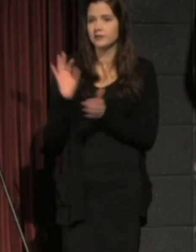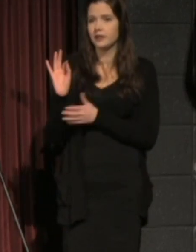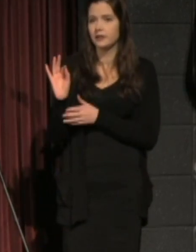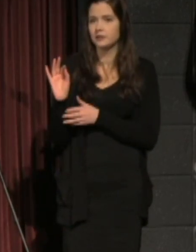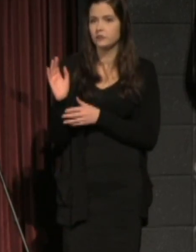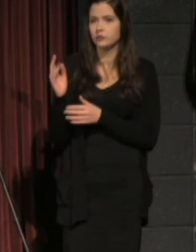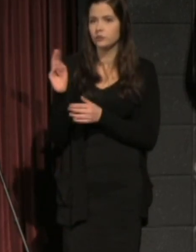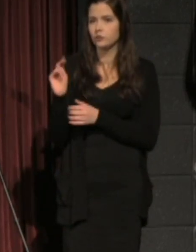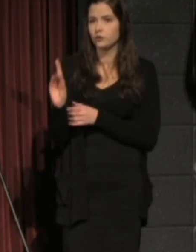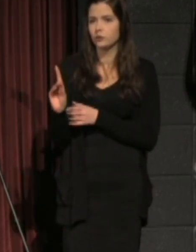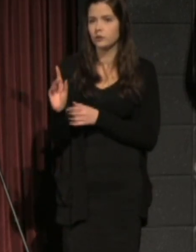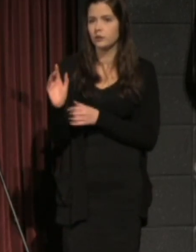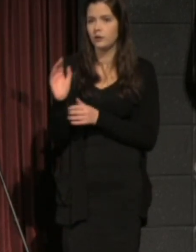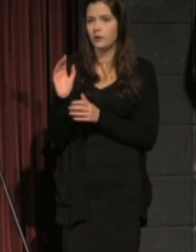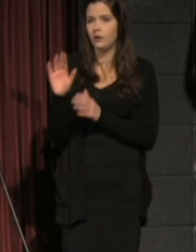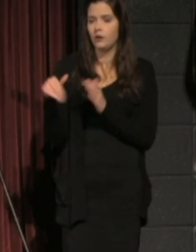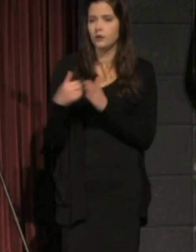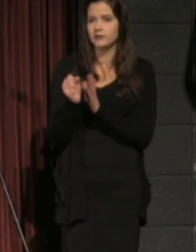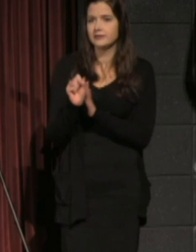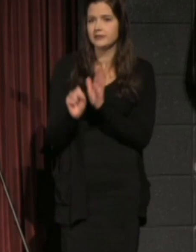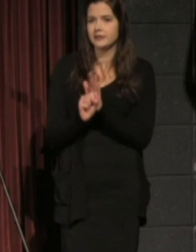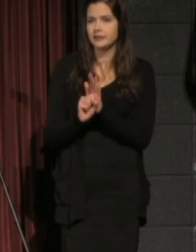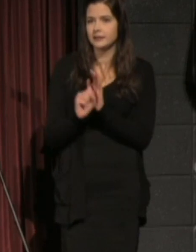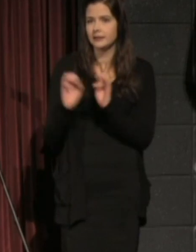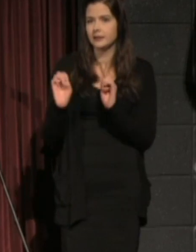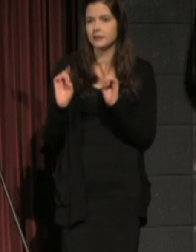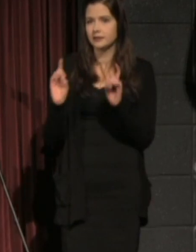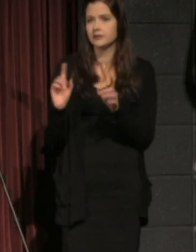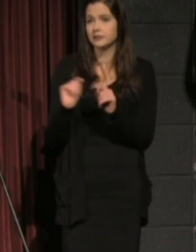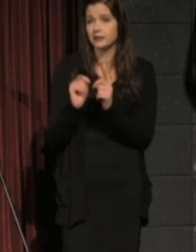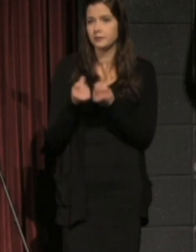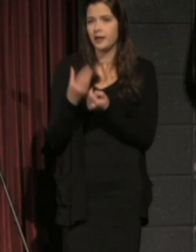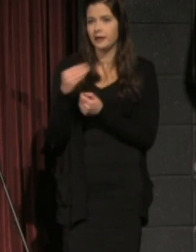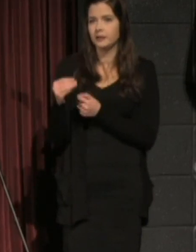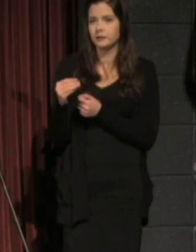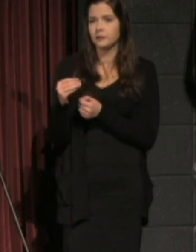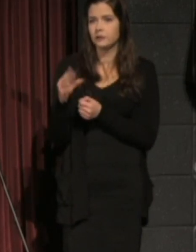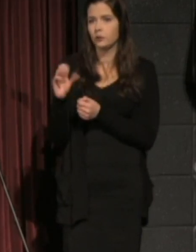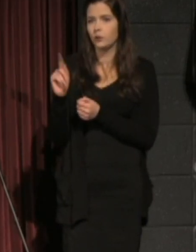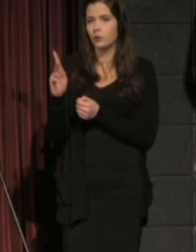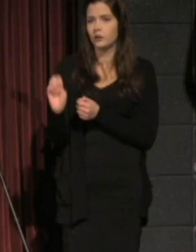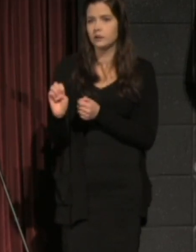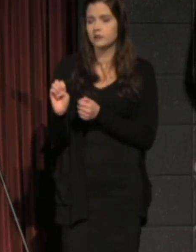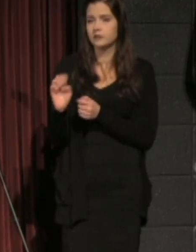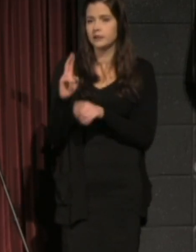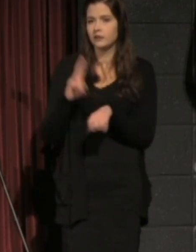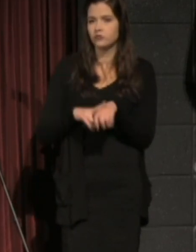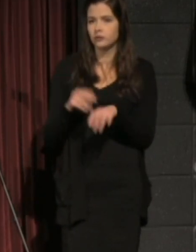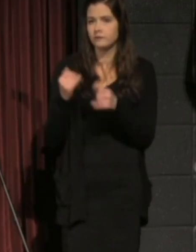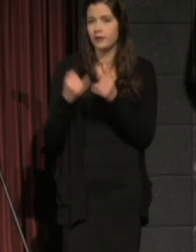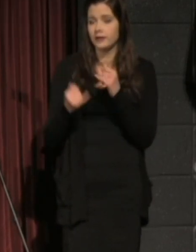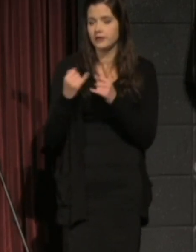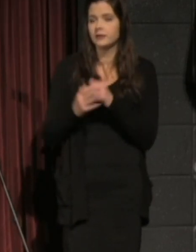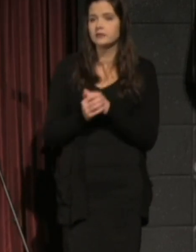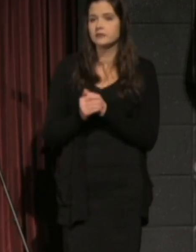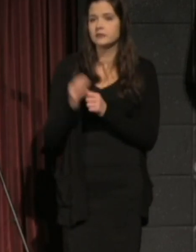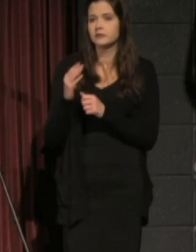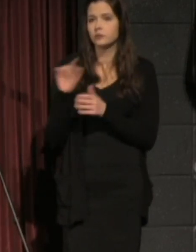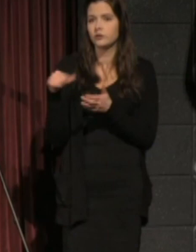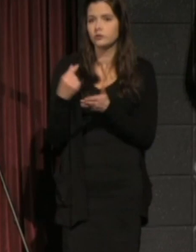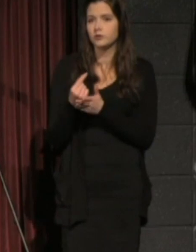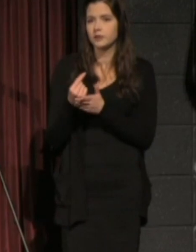North Dakota's All-State Academic Team and a Coca-Cola Scholar National Finalist. She ultimately graduated from Lake Region in May